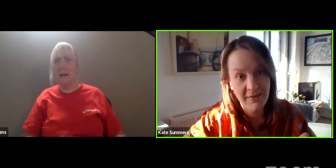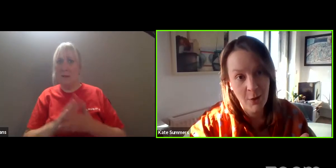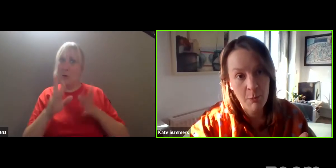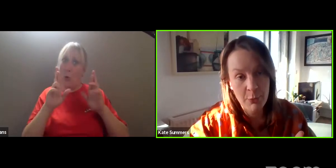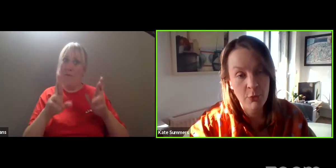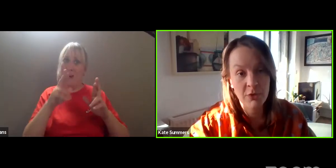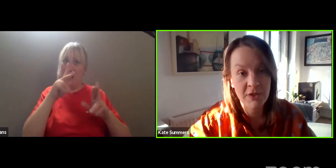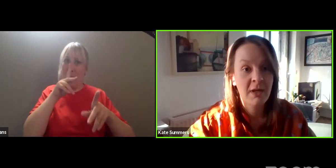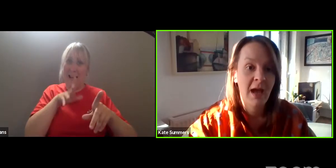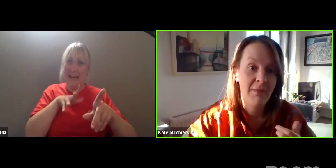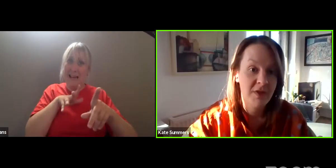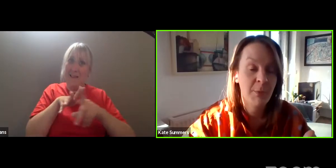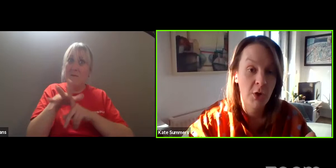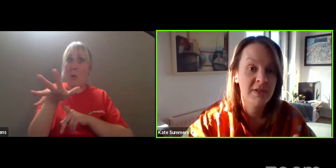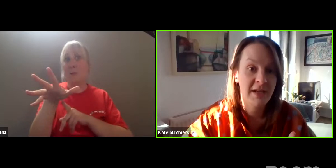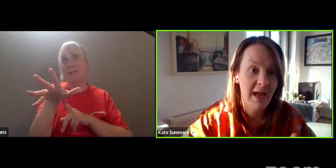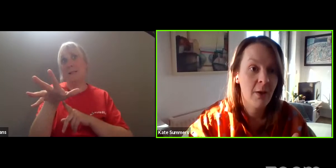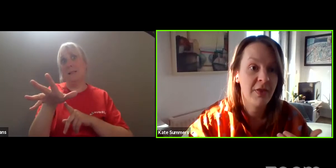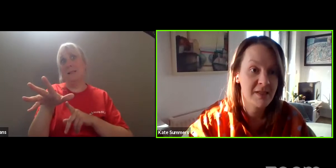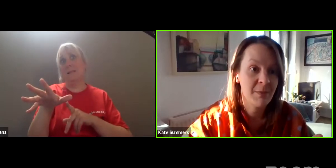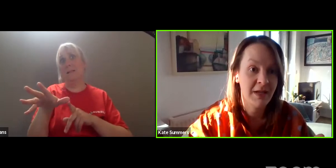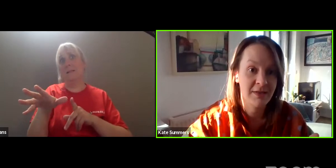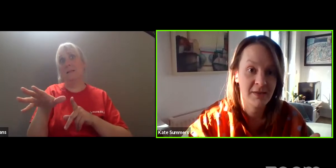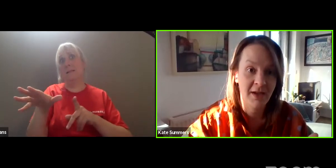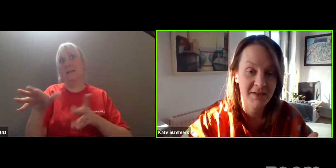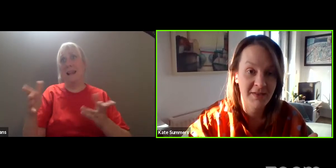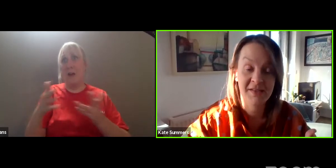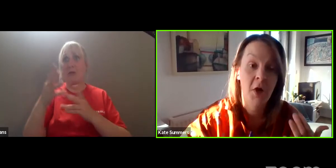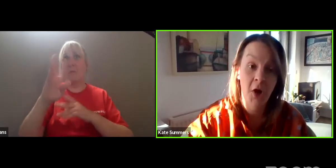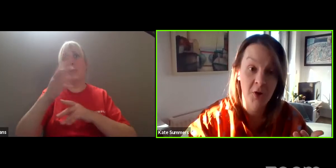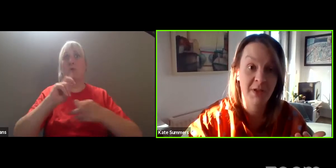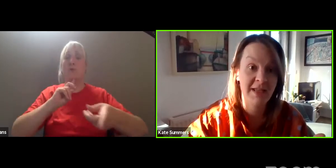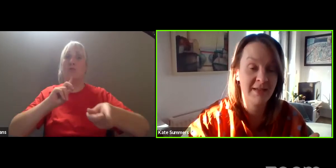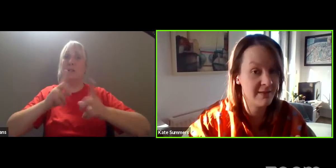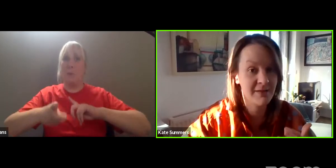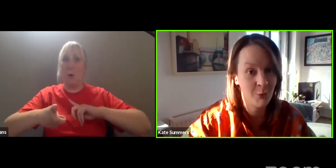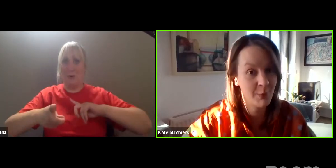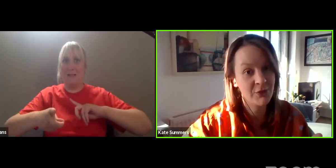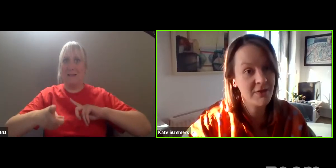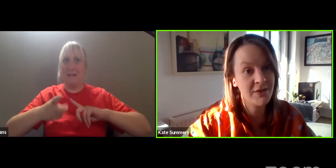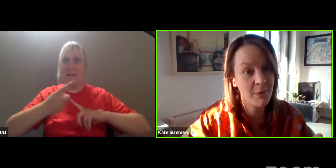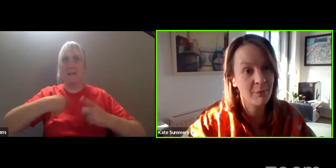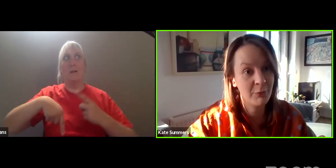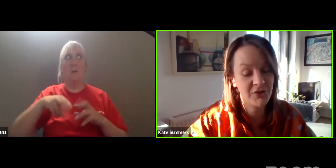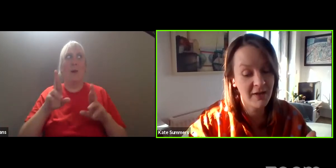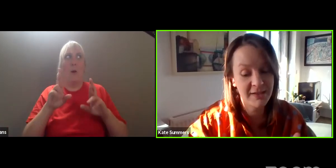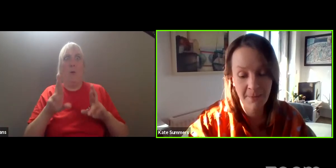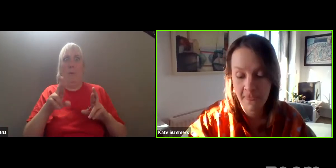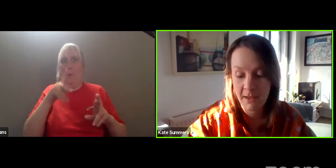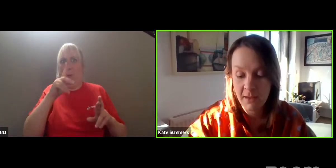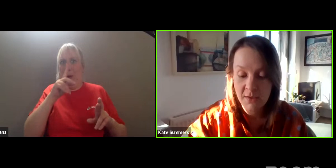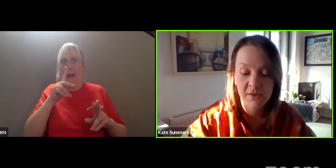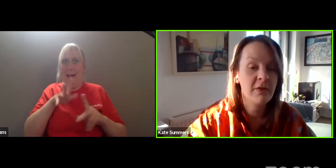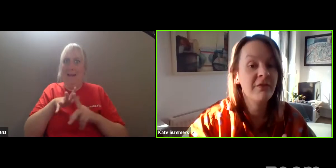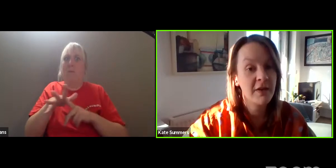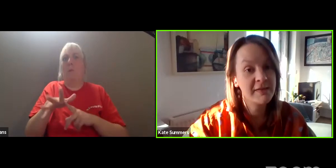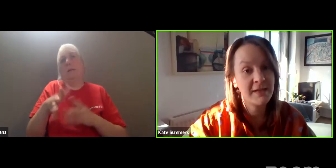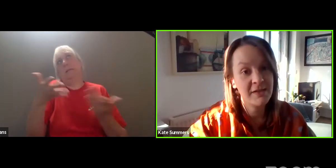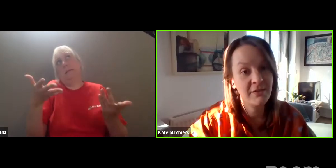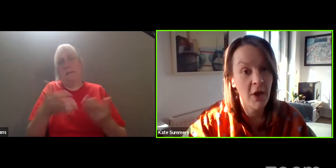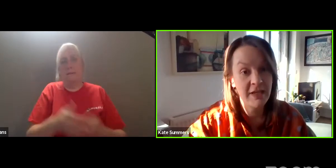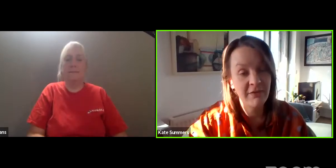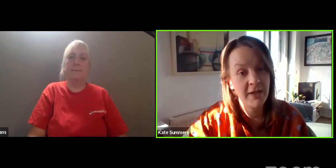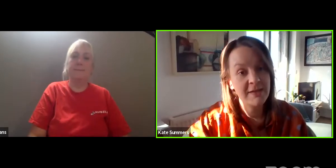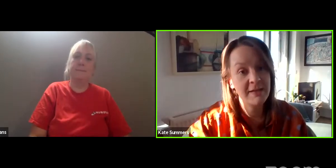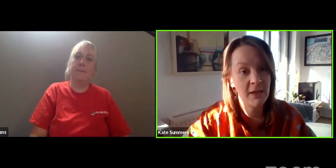them to take that on board and respond in how things are being designed. That's our hope, at least, and that's what we're trying to do with the project. So the first